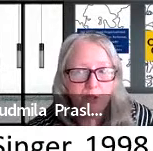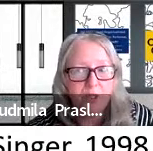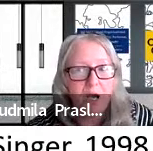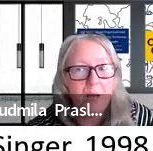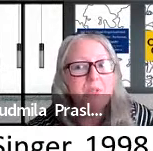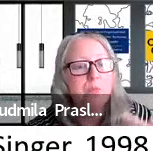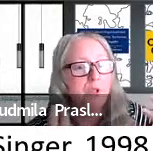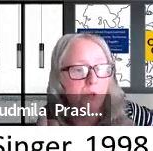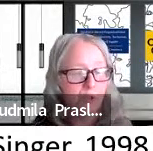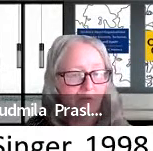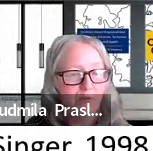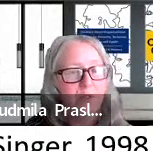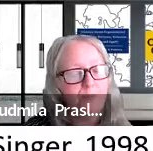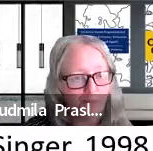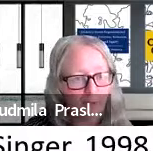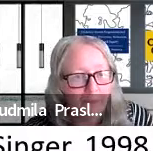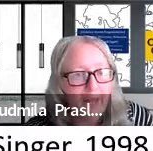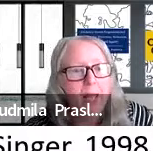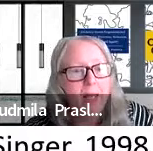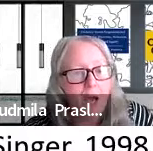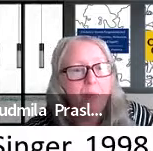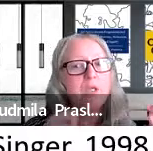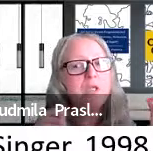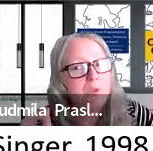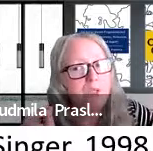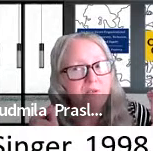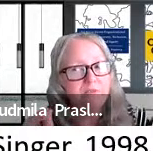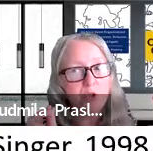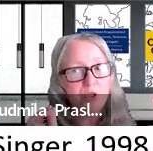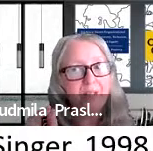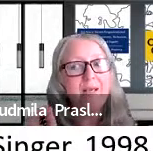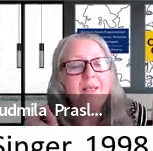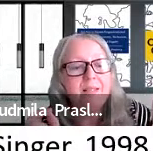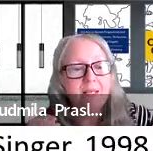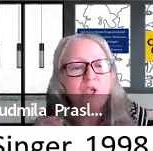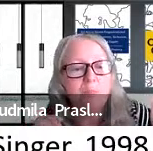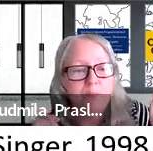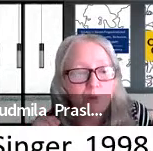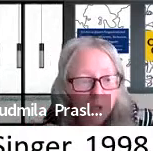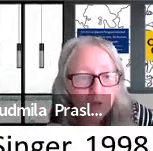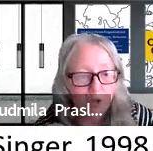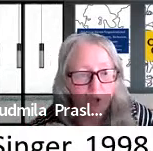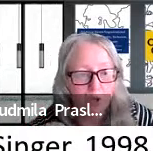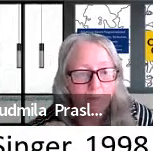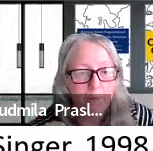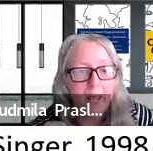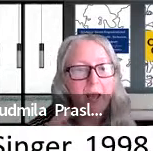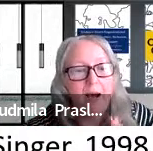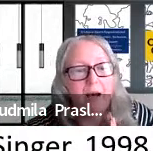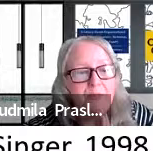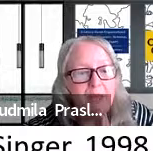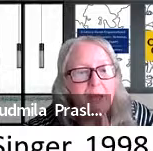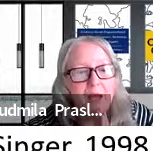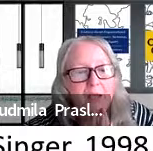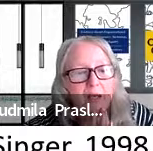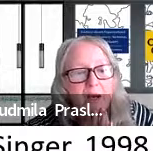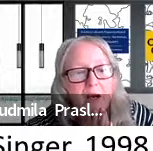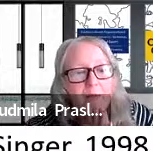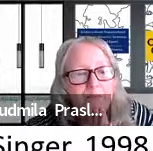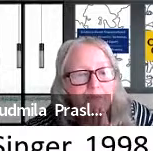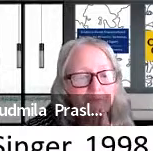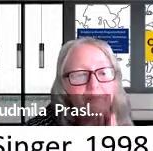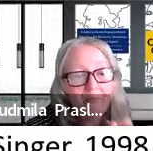mixed neurotypes, we're neurodiverse people. Now, because neurodivergent is such a broad term,